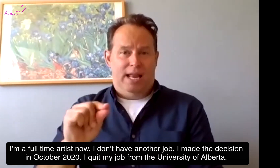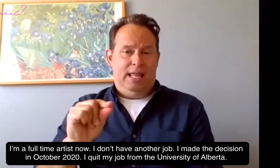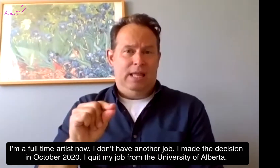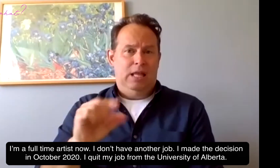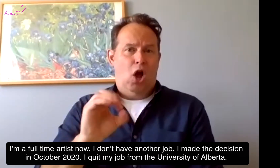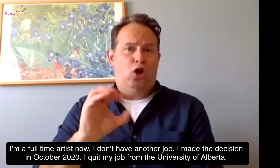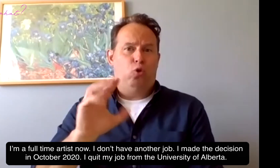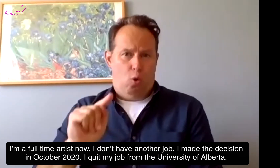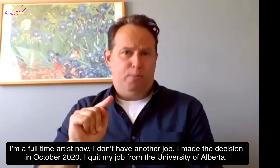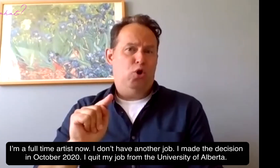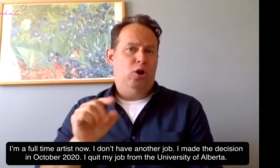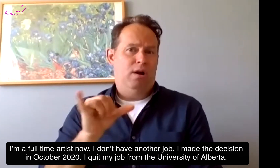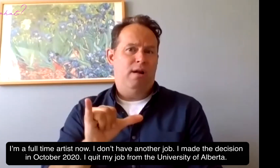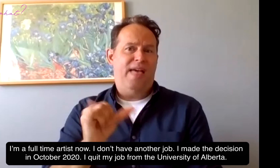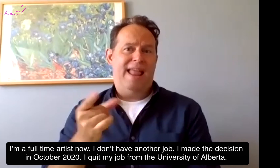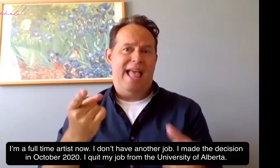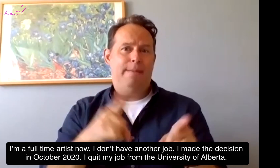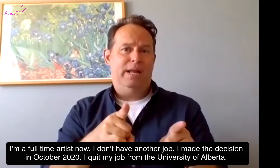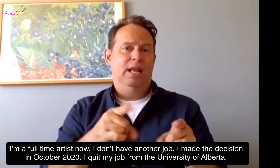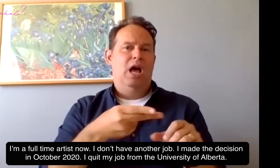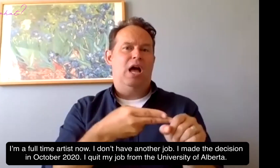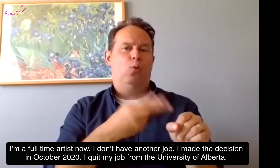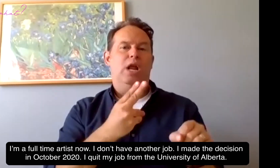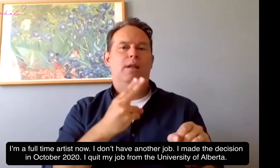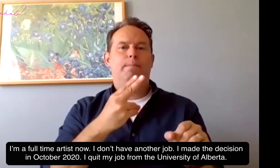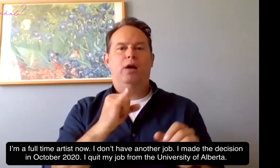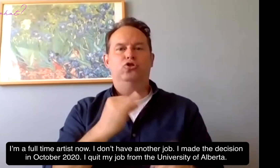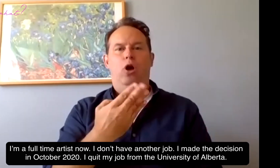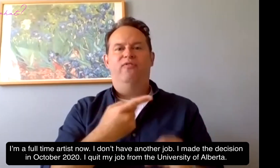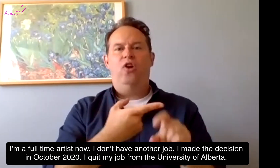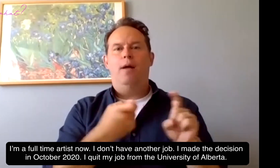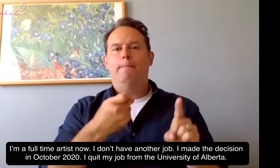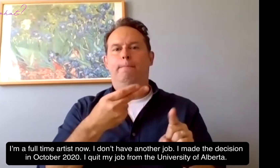2020. I quit my job from the University of Alberta.